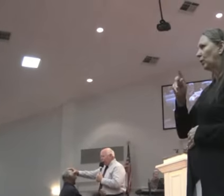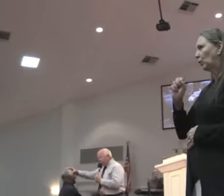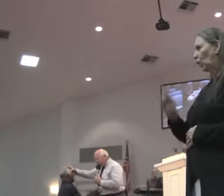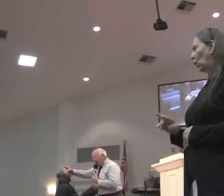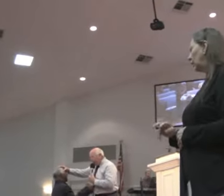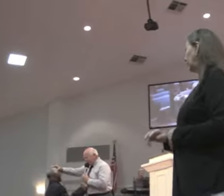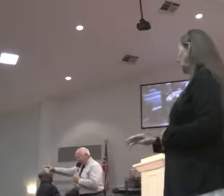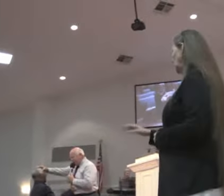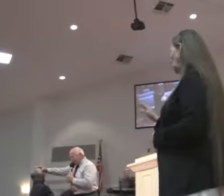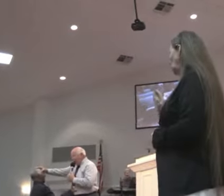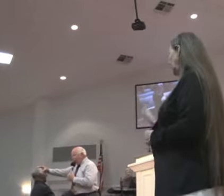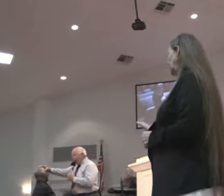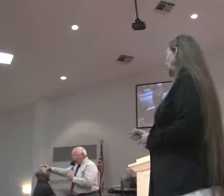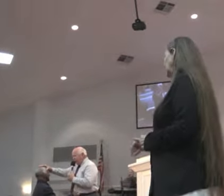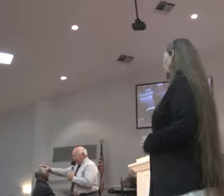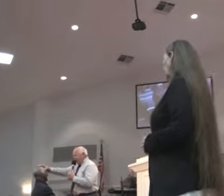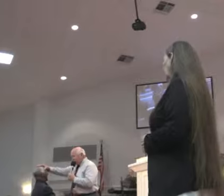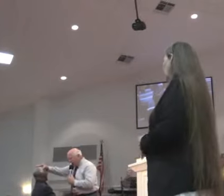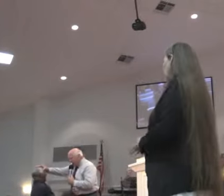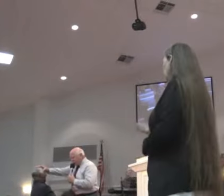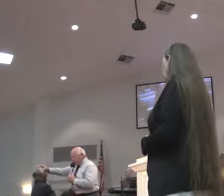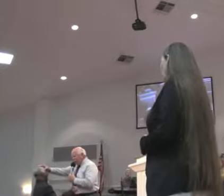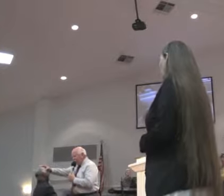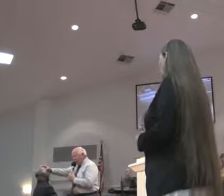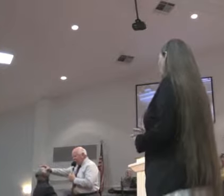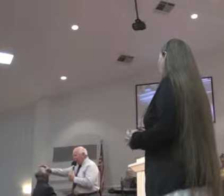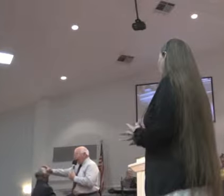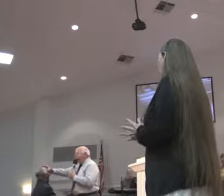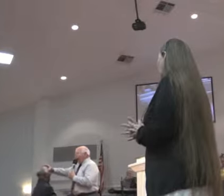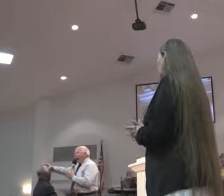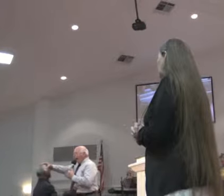I take authority over this attack.